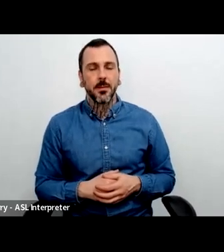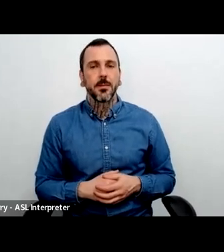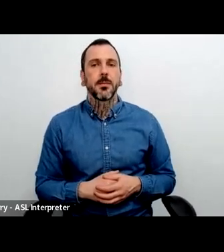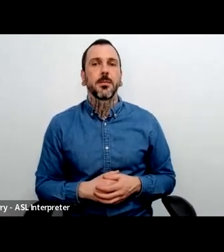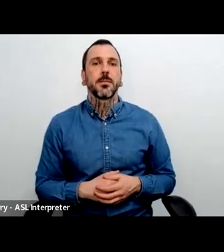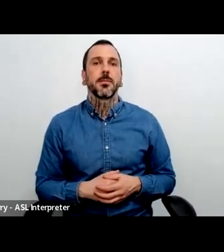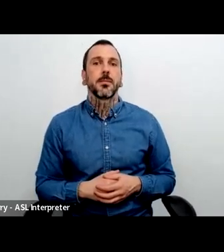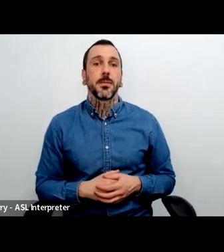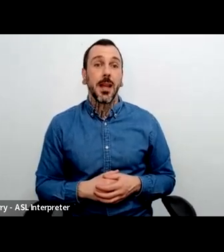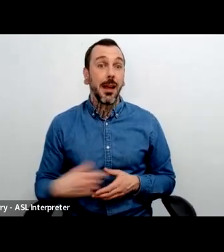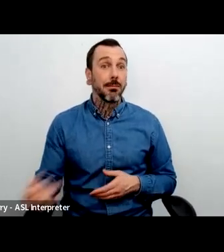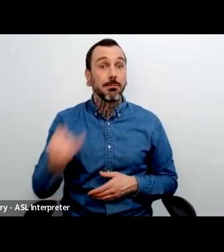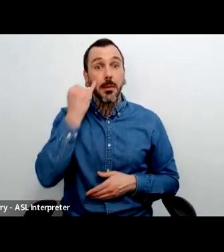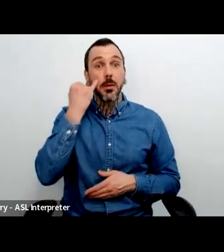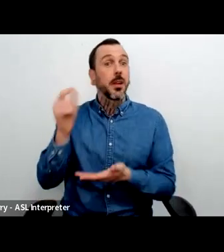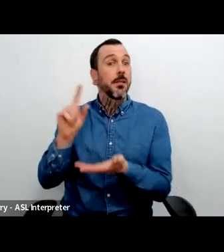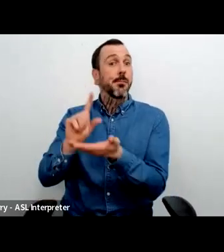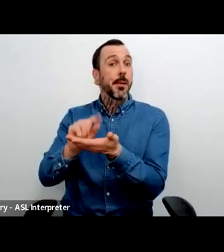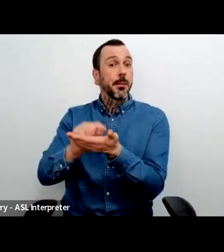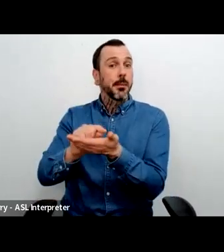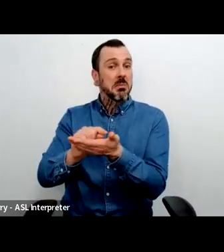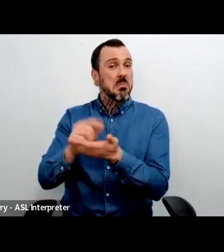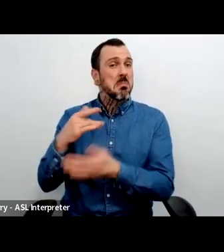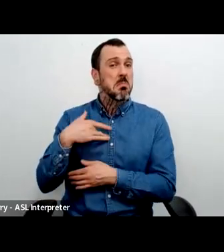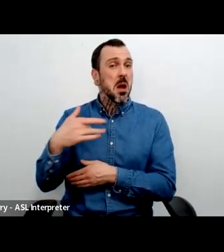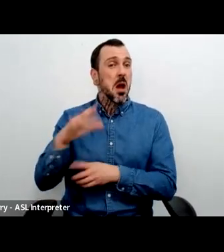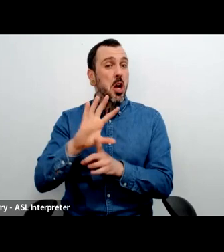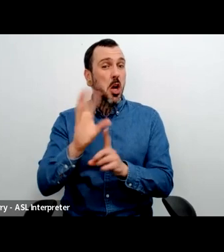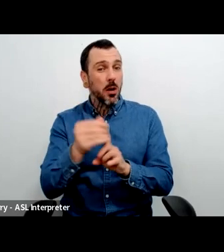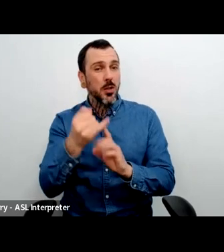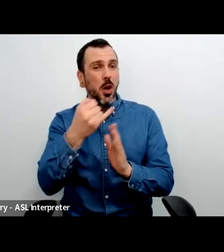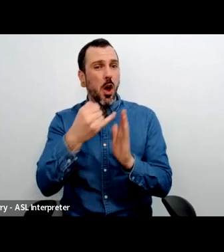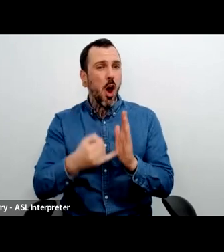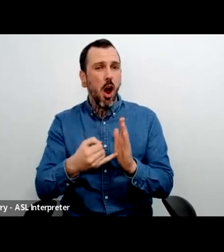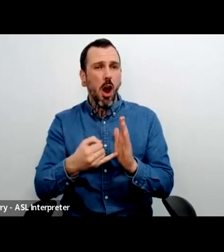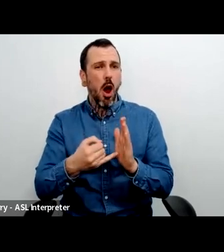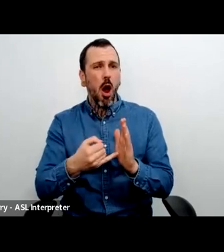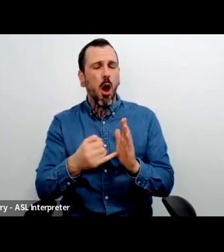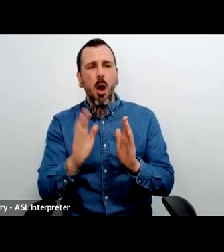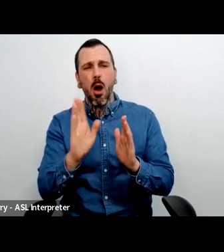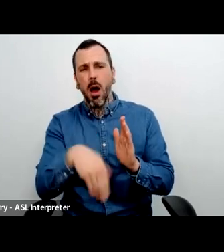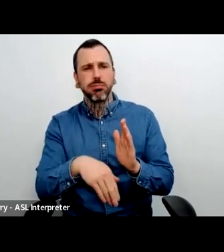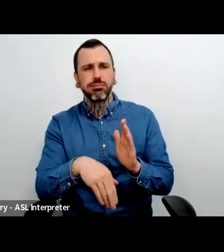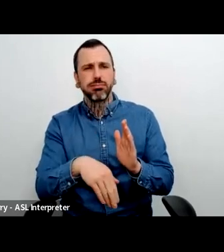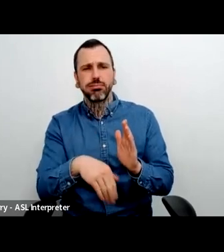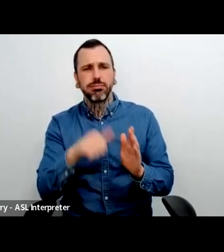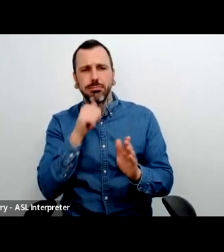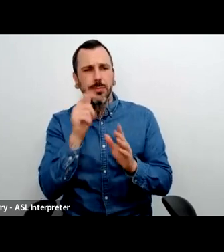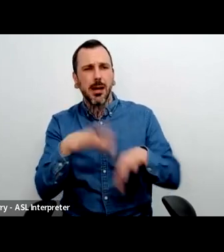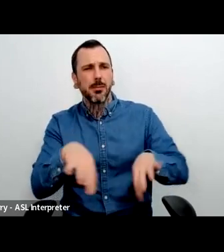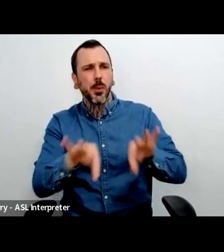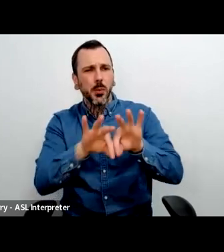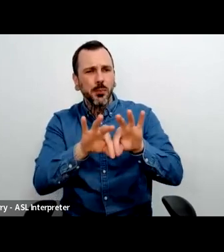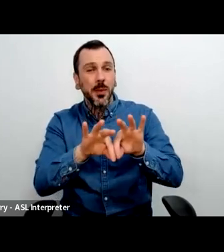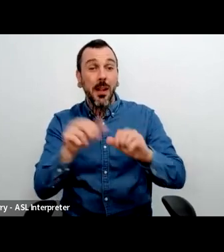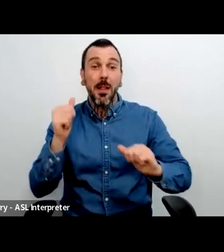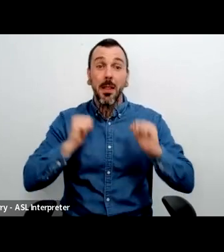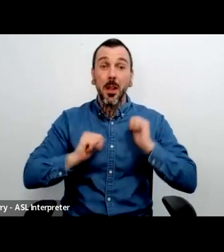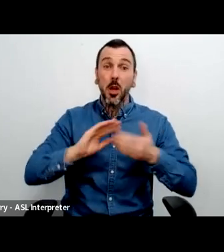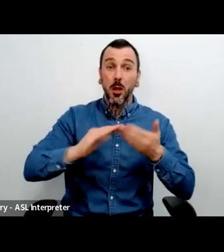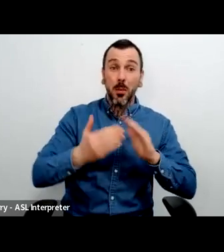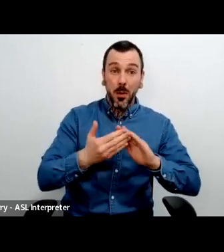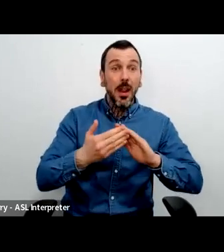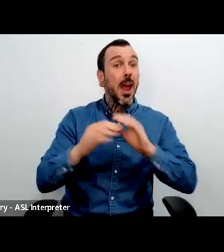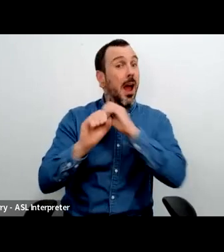the arts, is culture. They think, well, the theater companies don't place that many ads, so we'll just skip that, right?